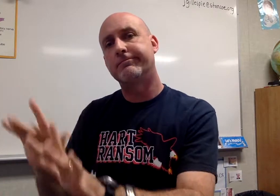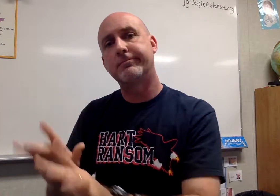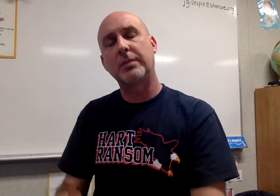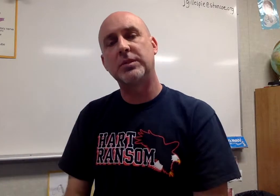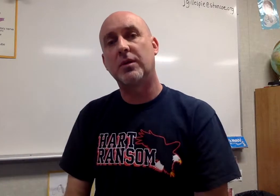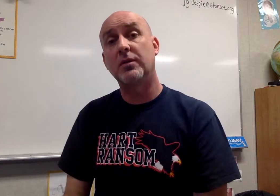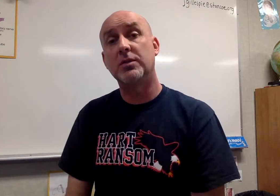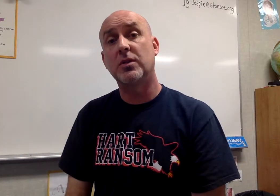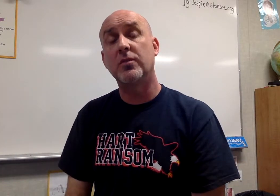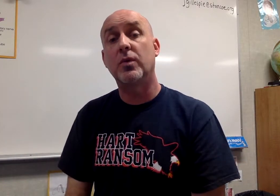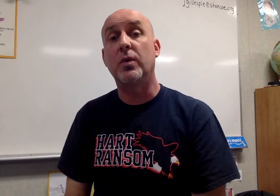I'm sorry. I feel sorry for you.